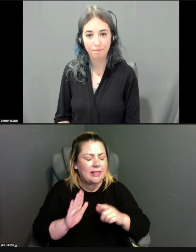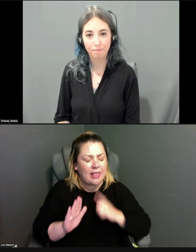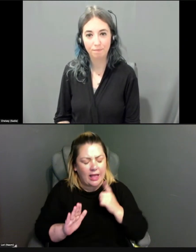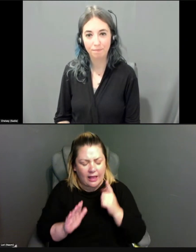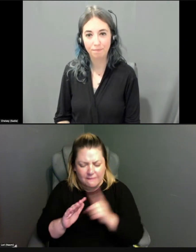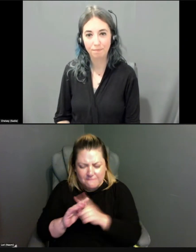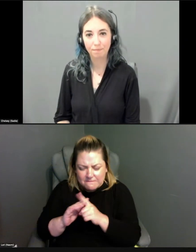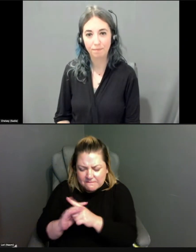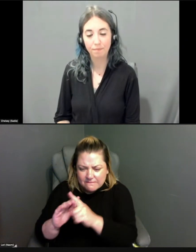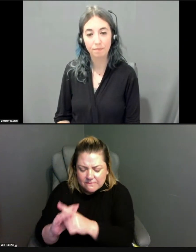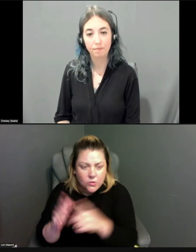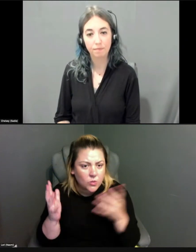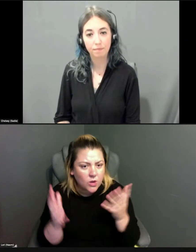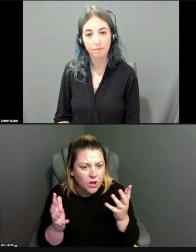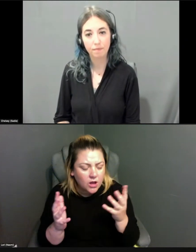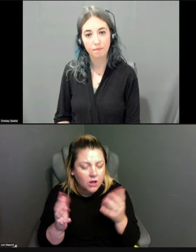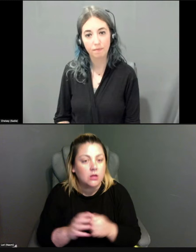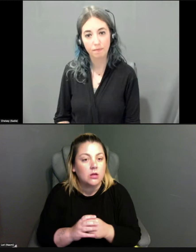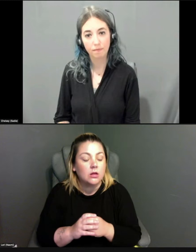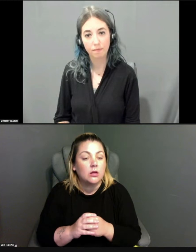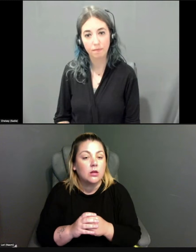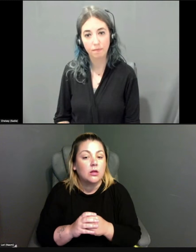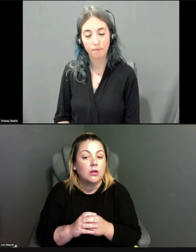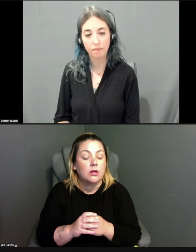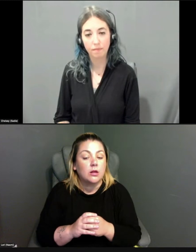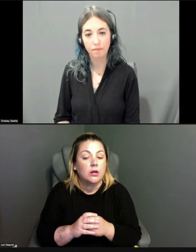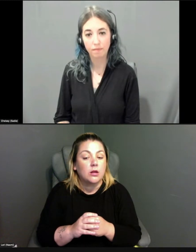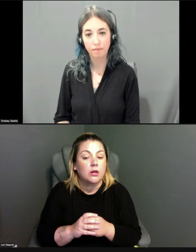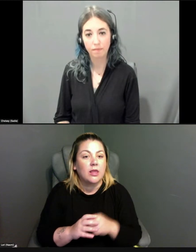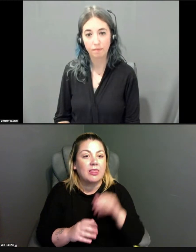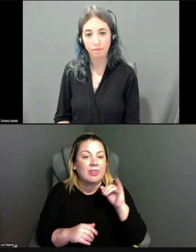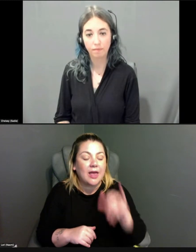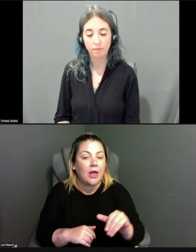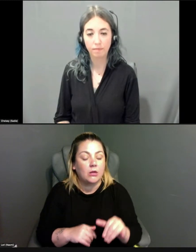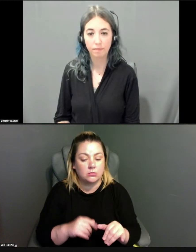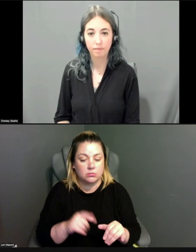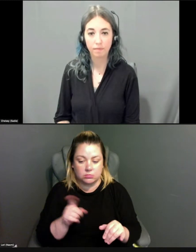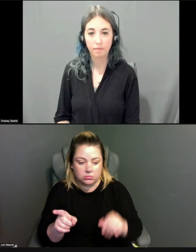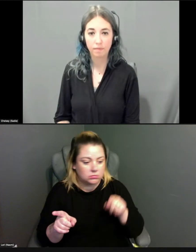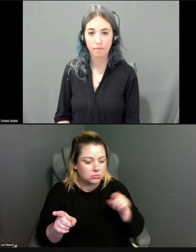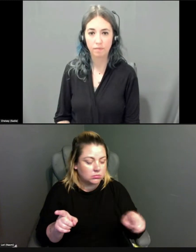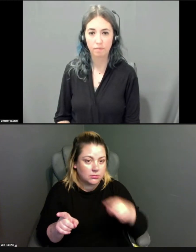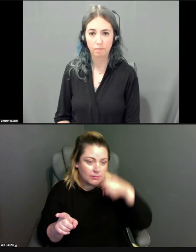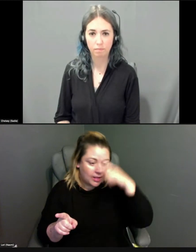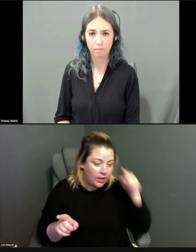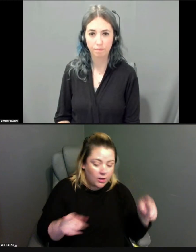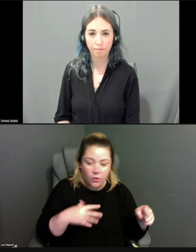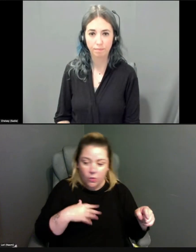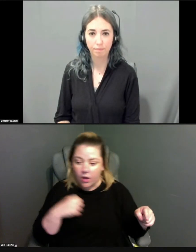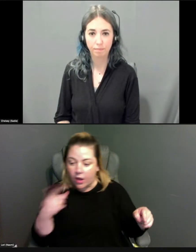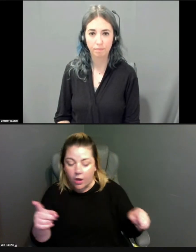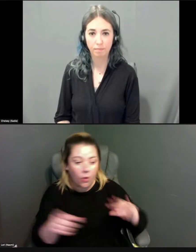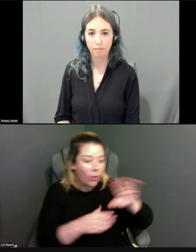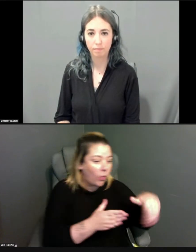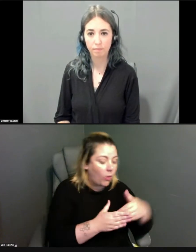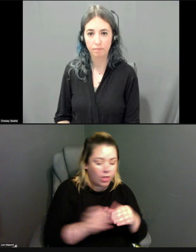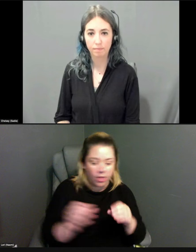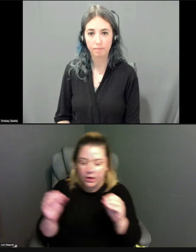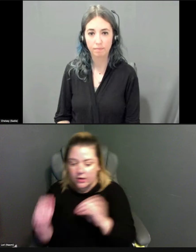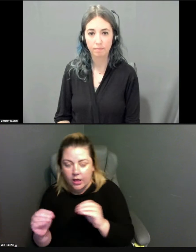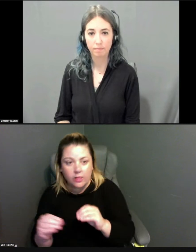lives is black and white, all or nothing, either or binary thinking